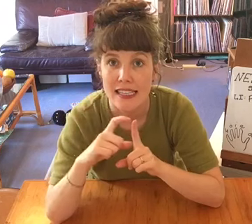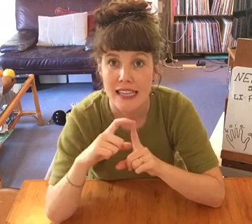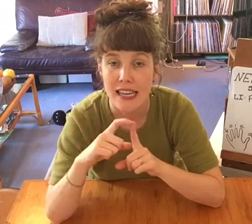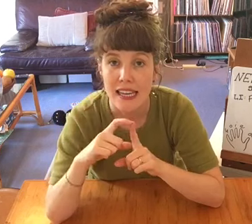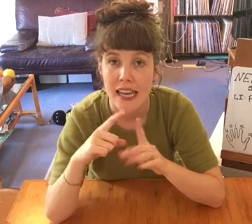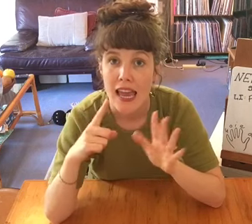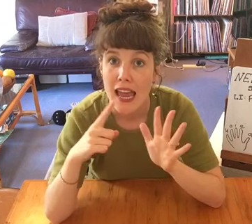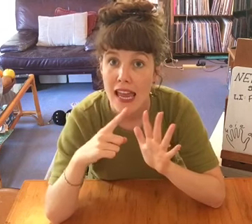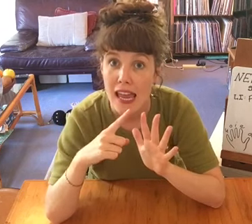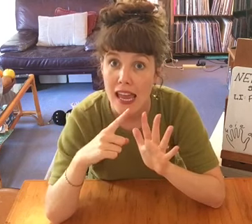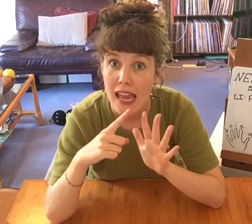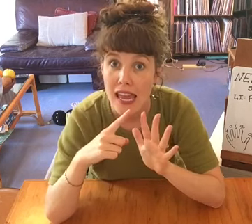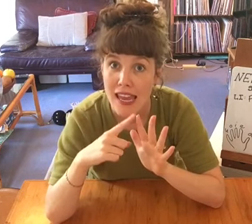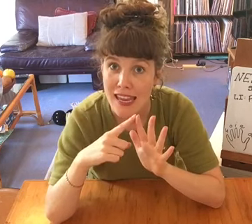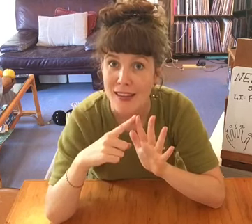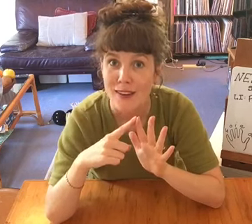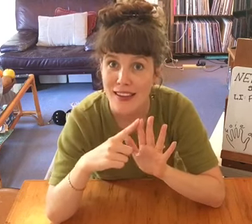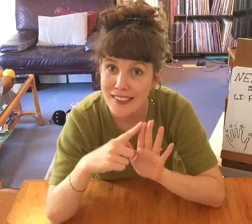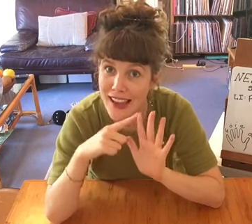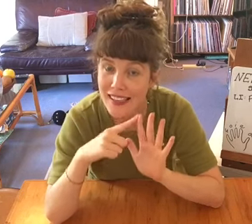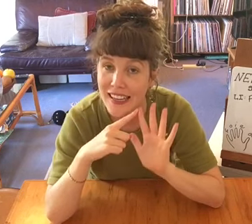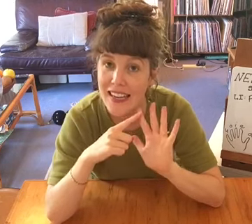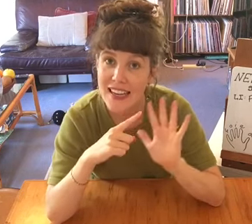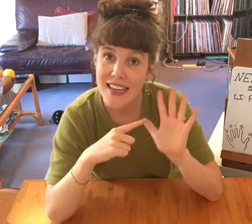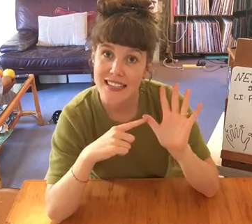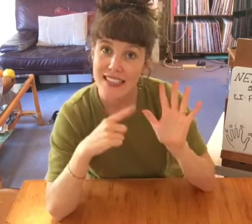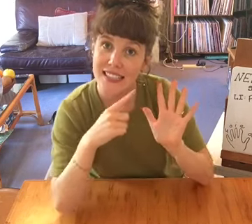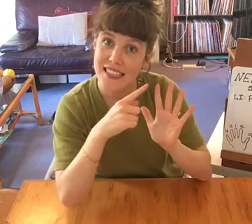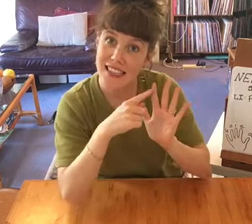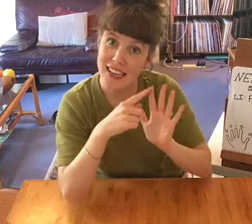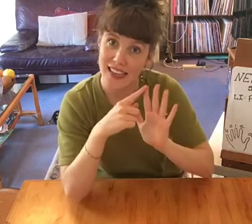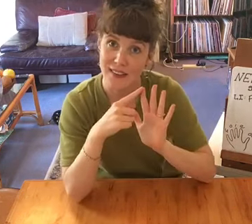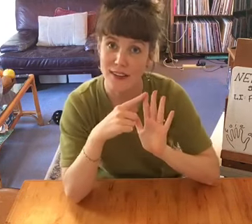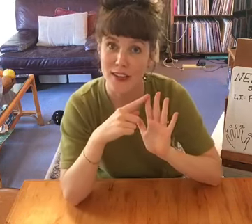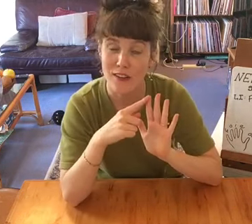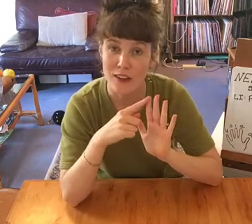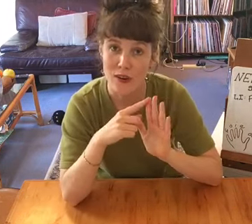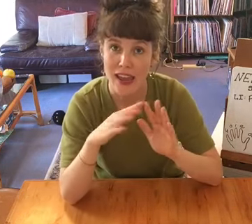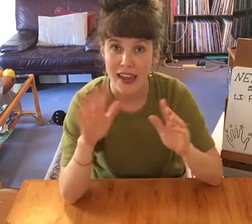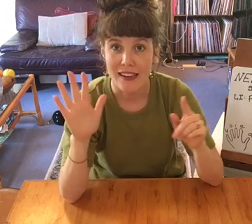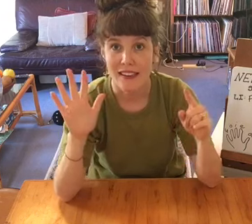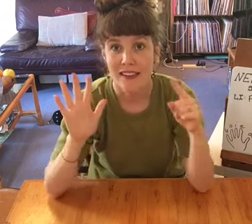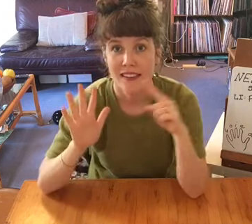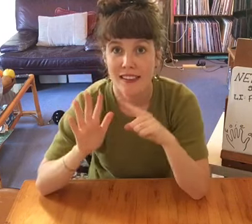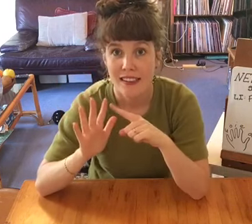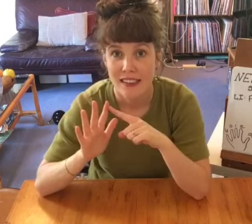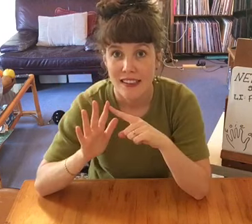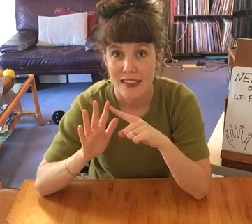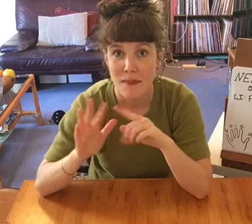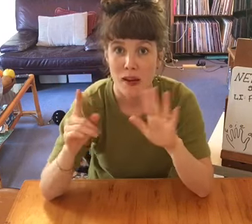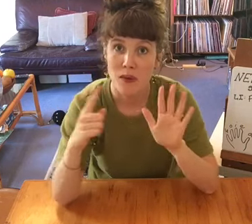D, E. Exactly. E is the second finger on your hand. Doesn't matter which